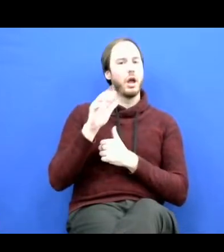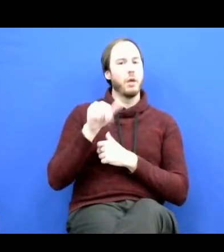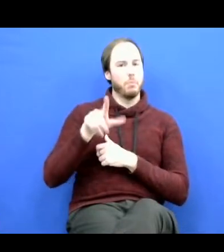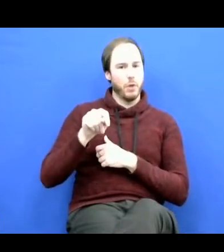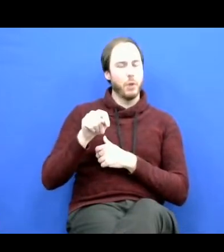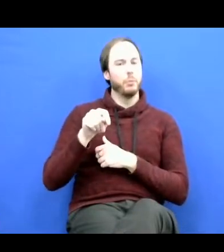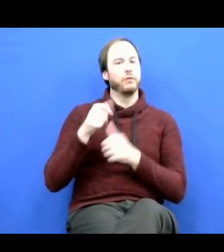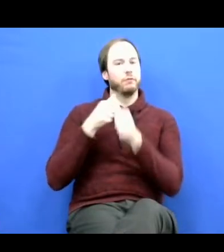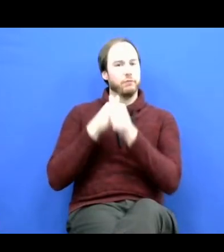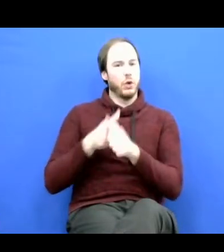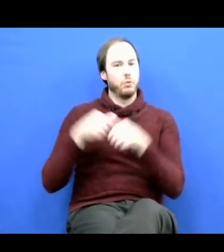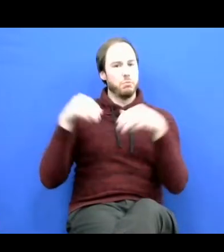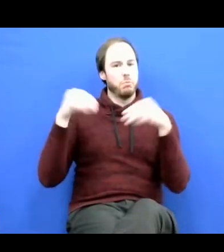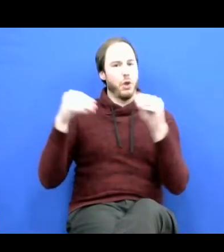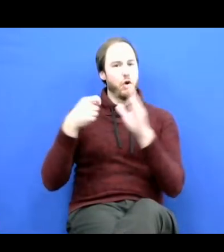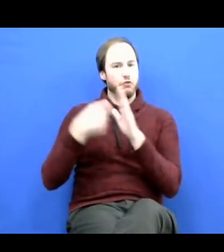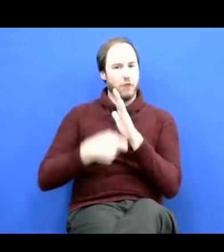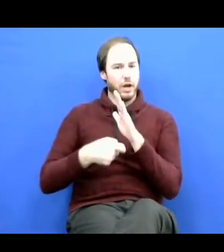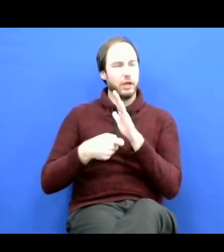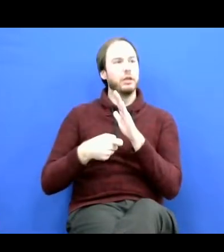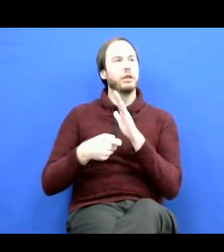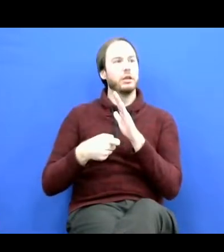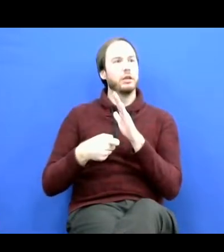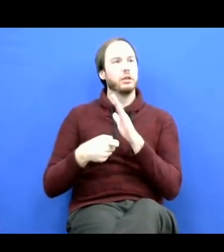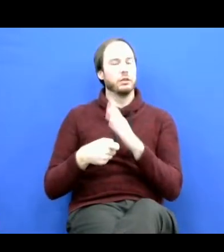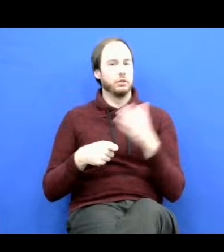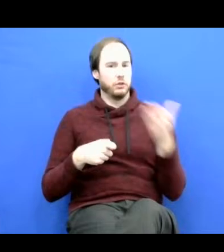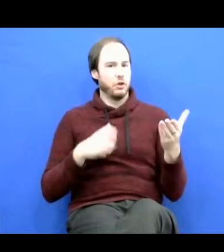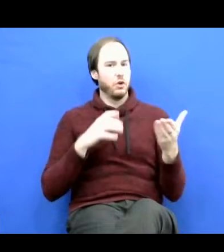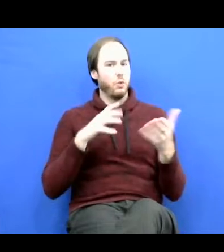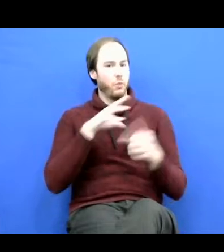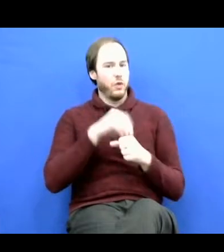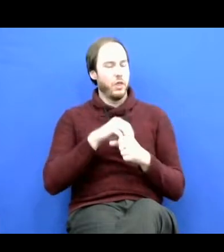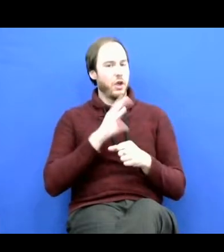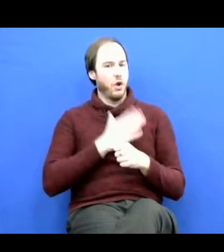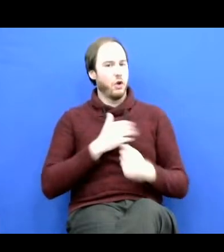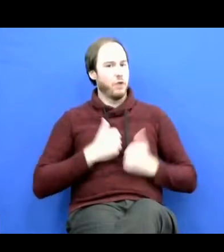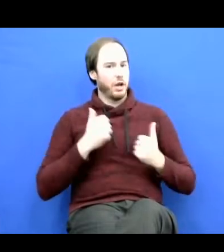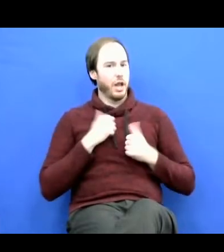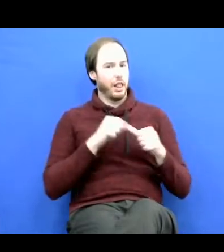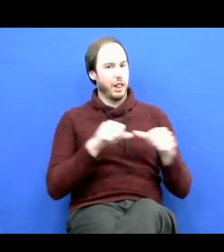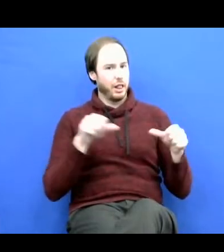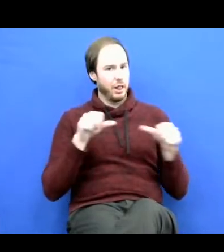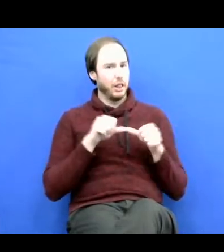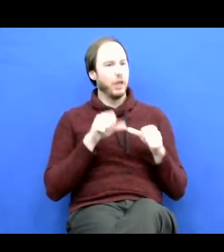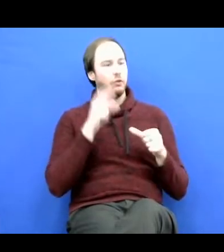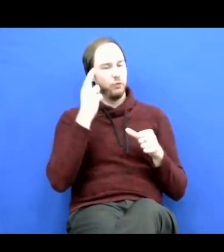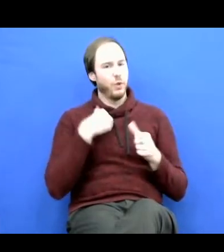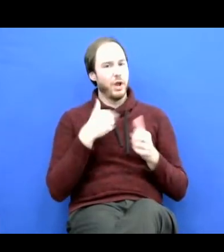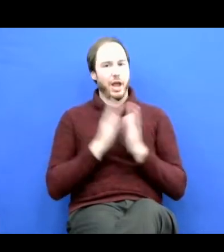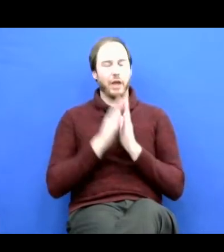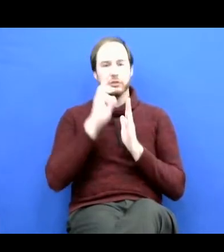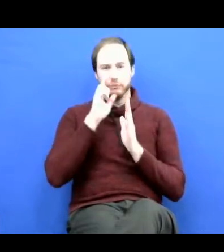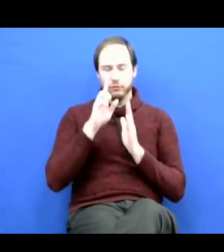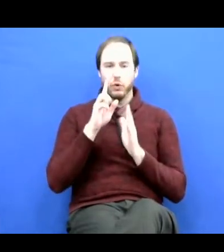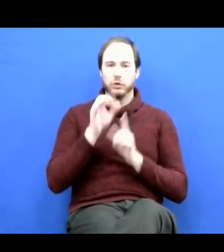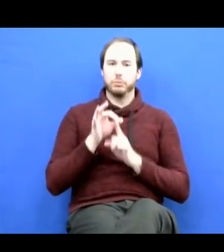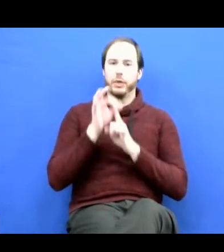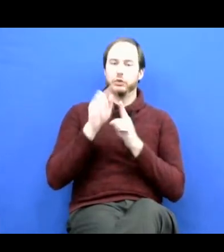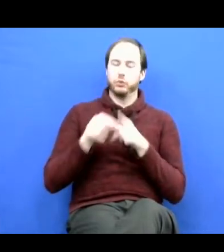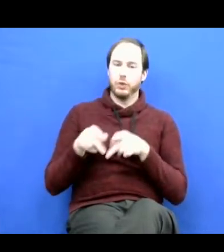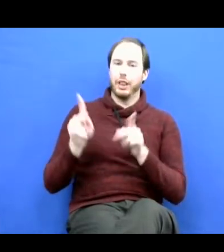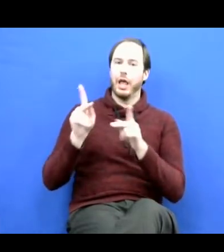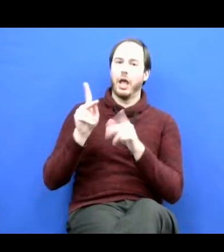rate, in this our residential area, and that's why we're here. We're asking for a special permit to allow